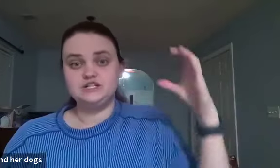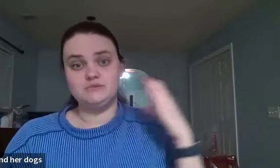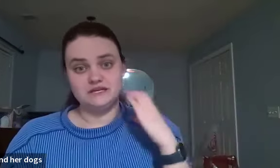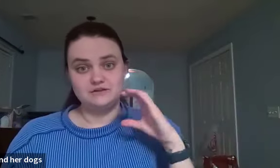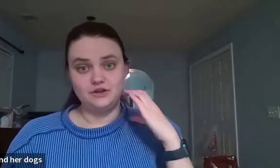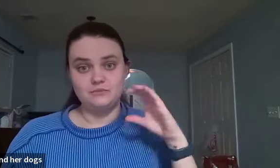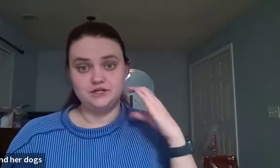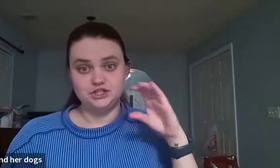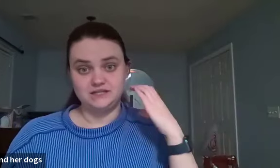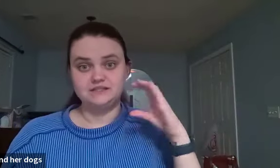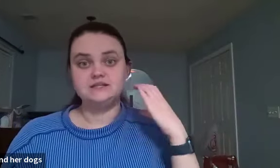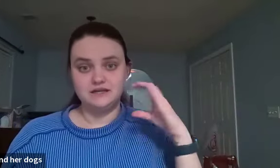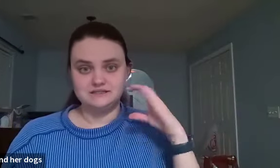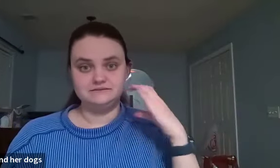cousin, you bring it down low by your chin. Cousin.